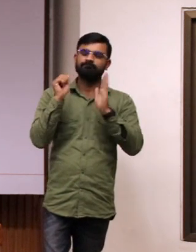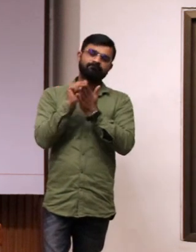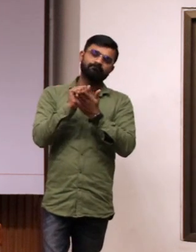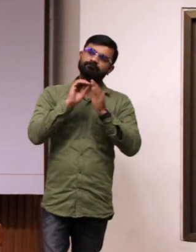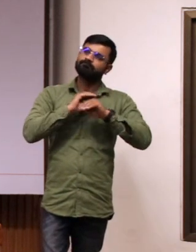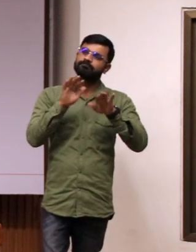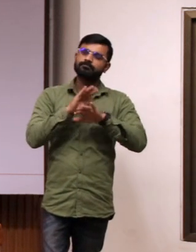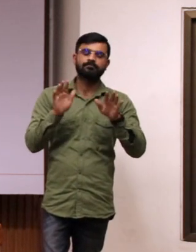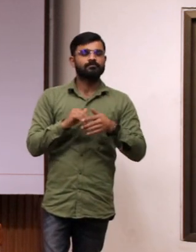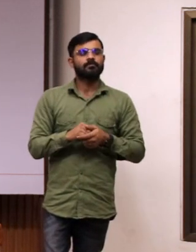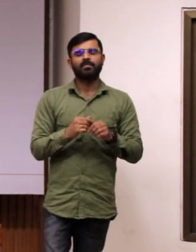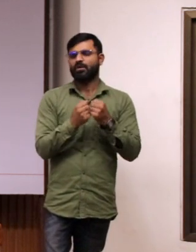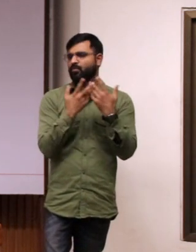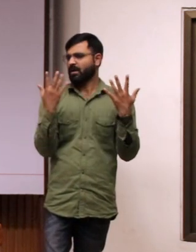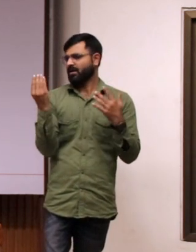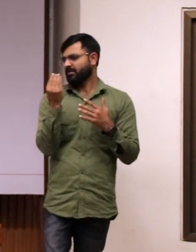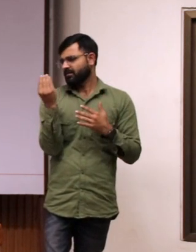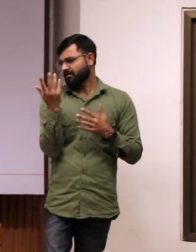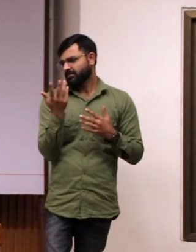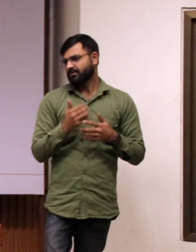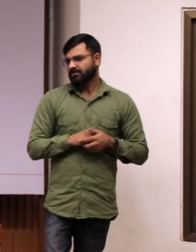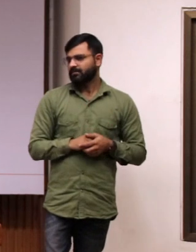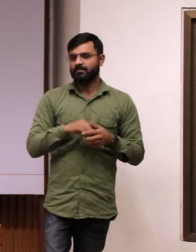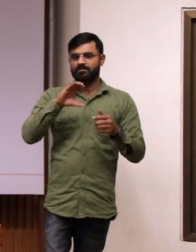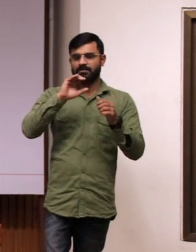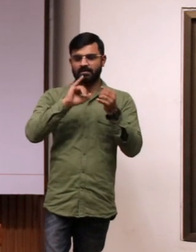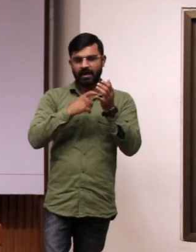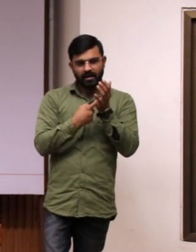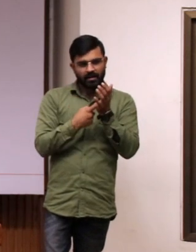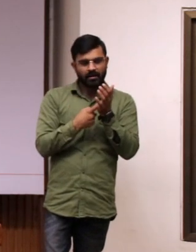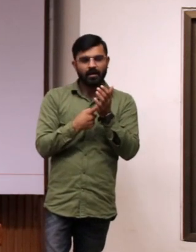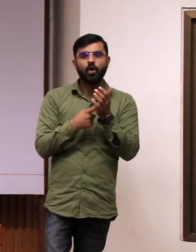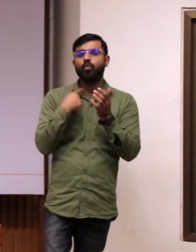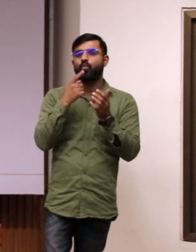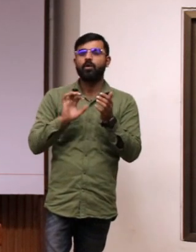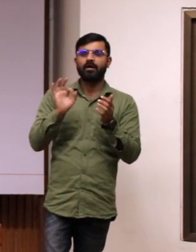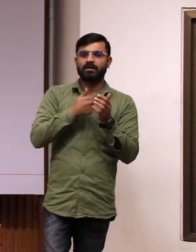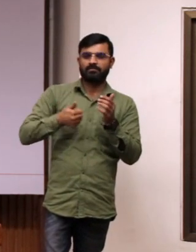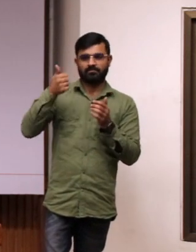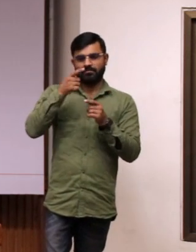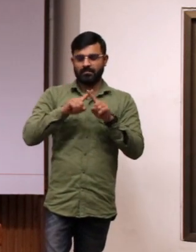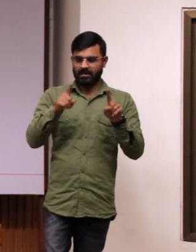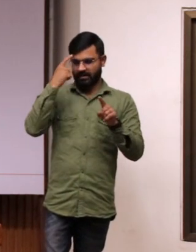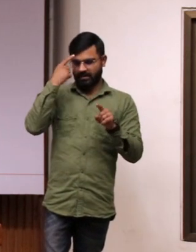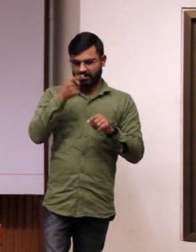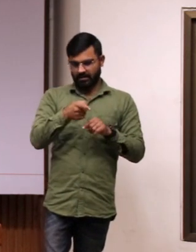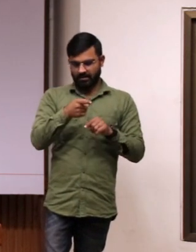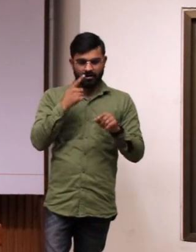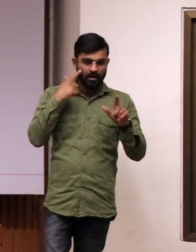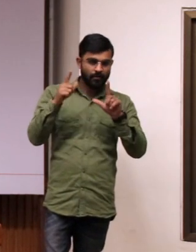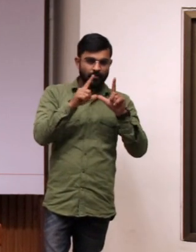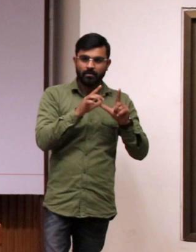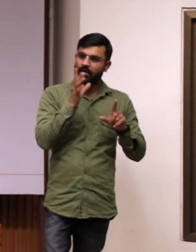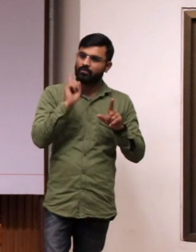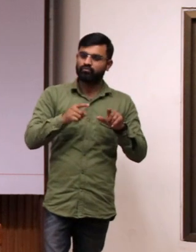And there are very few C.R. Babu who published paper, but he thinks that practical model